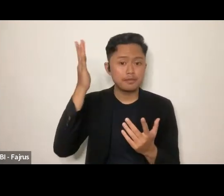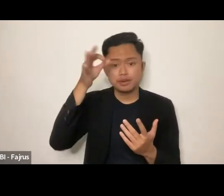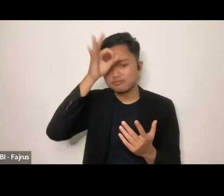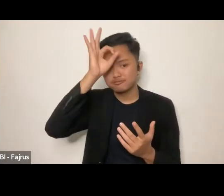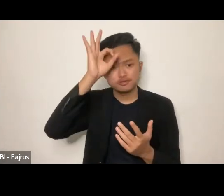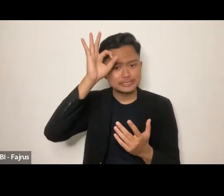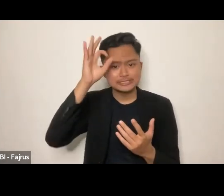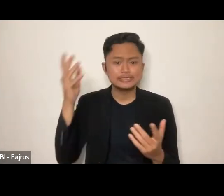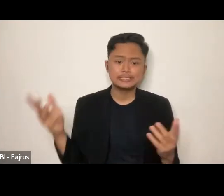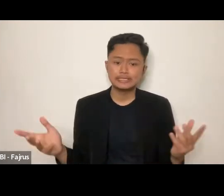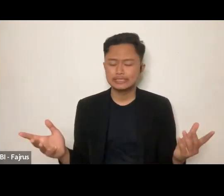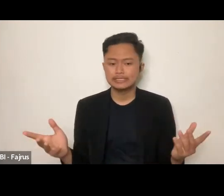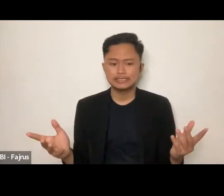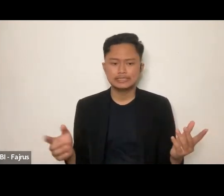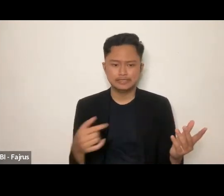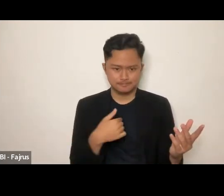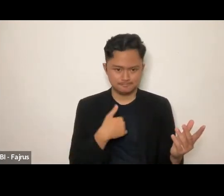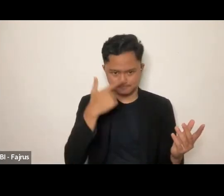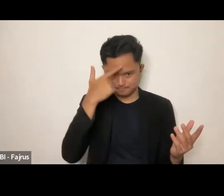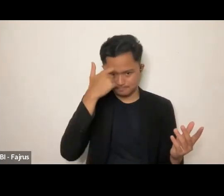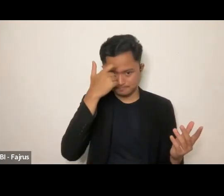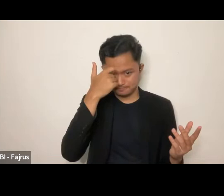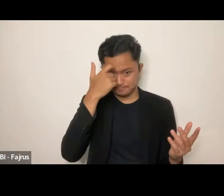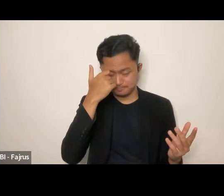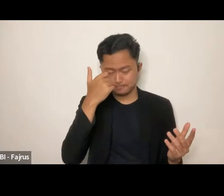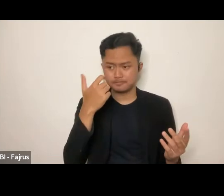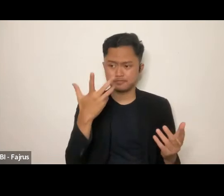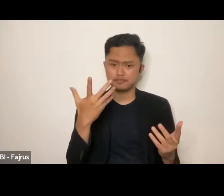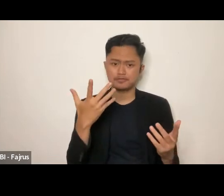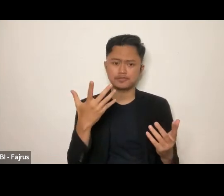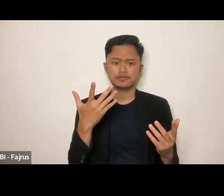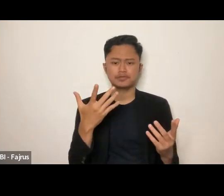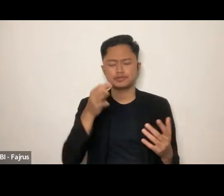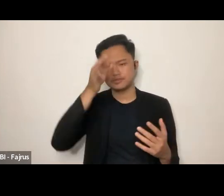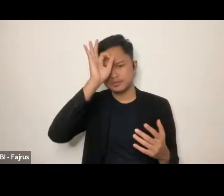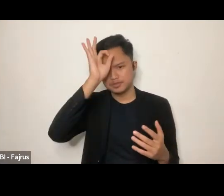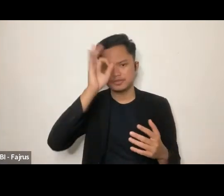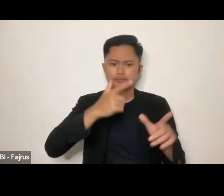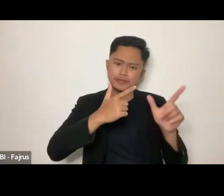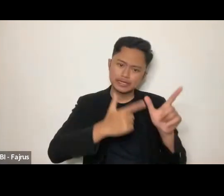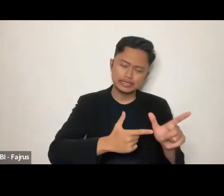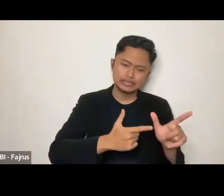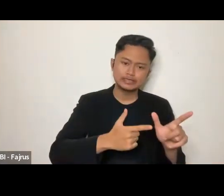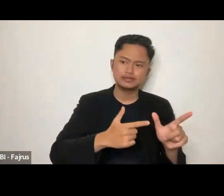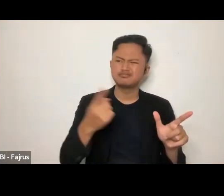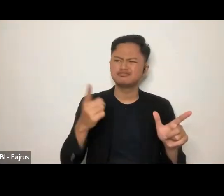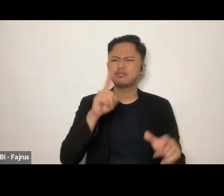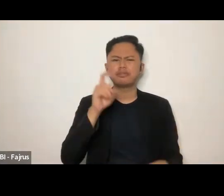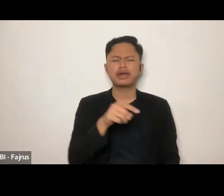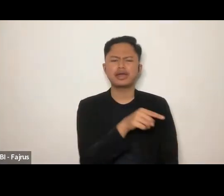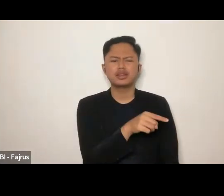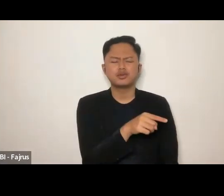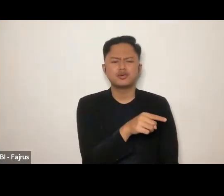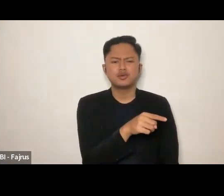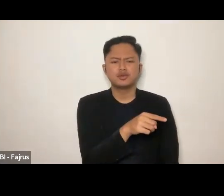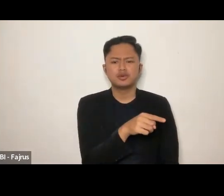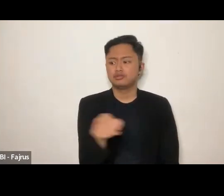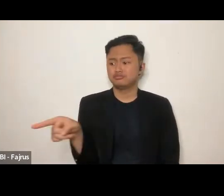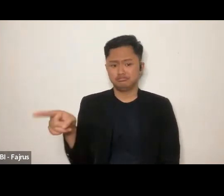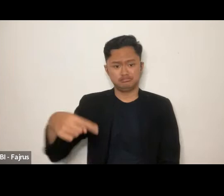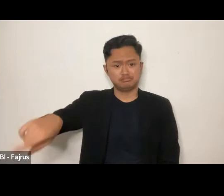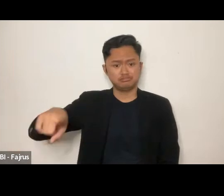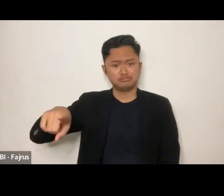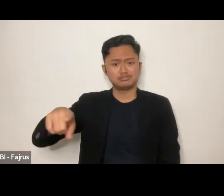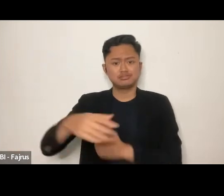From what I have learned, that military officers are used only when defending